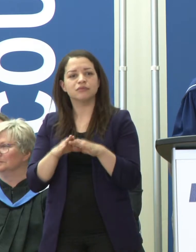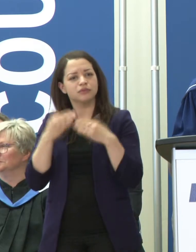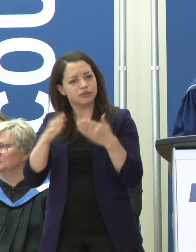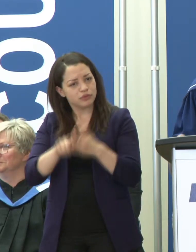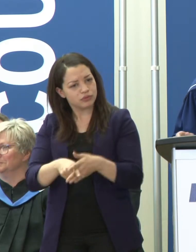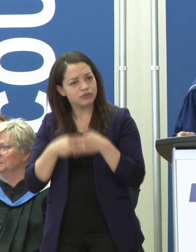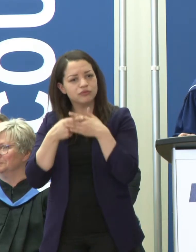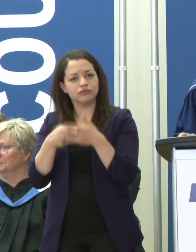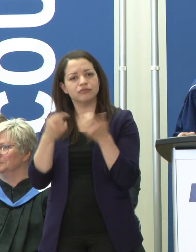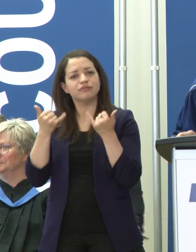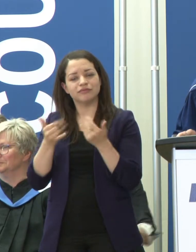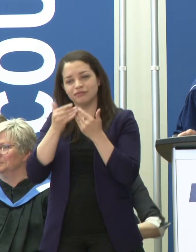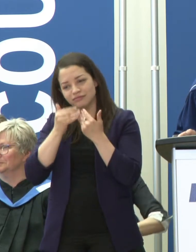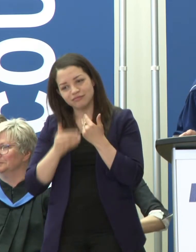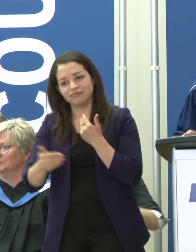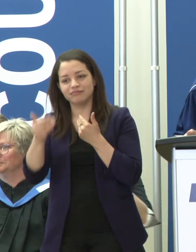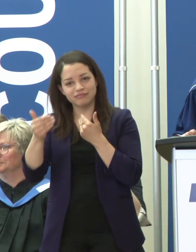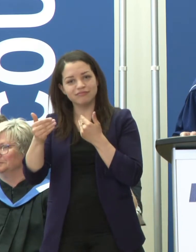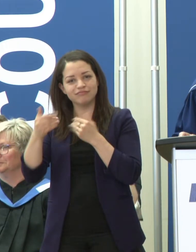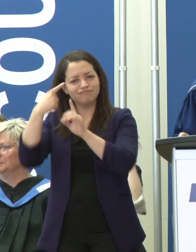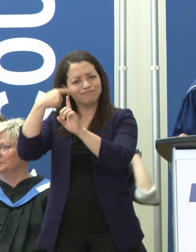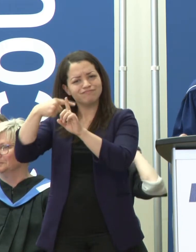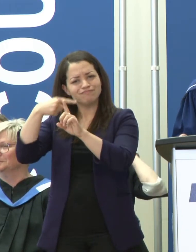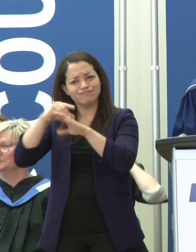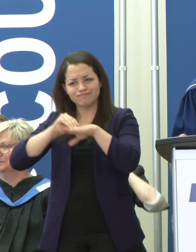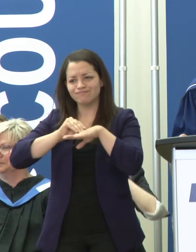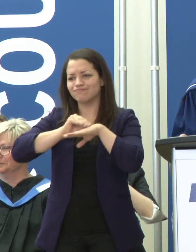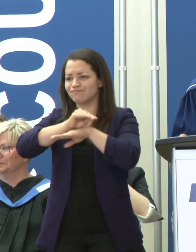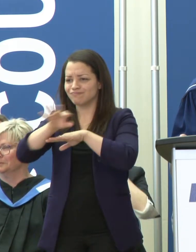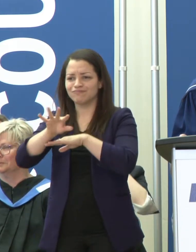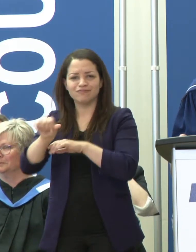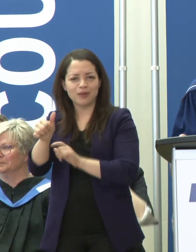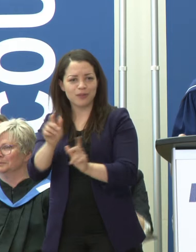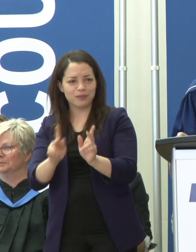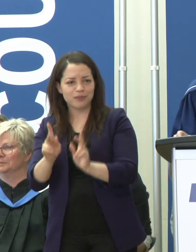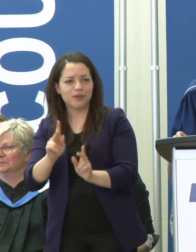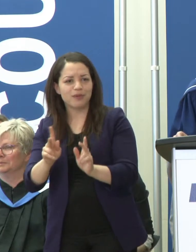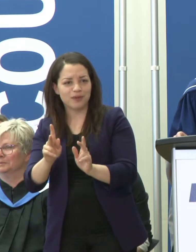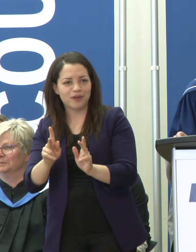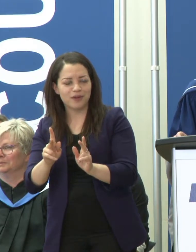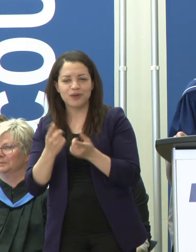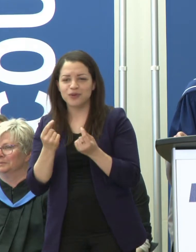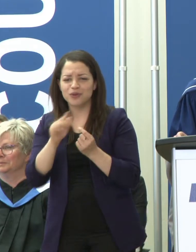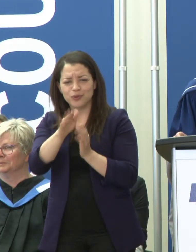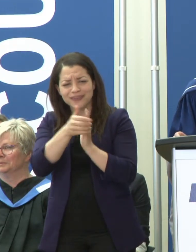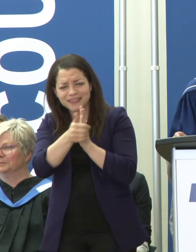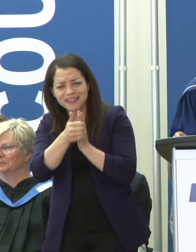and continue to have a positive impact on others by paying forward